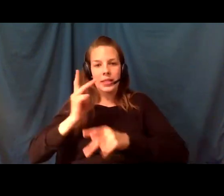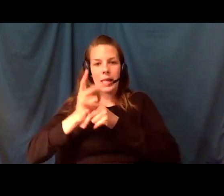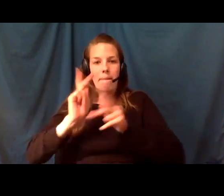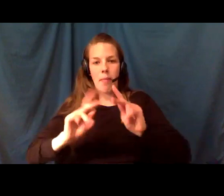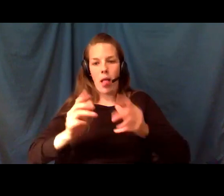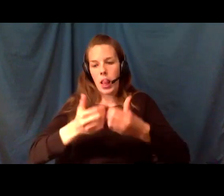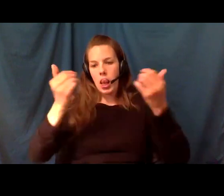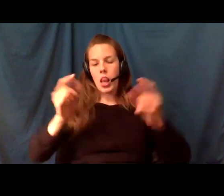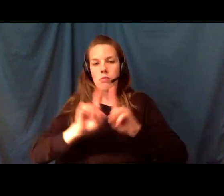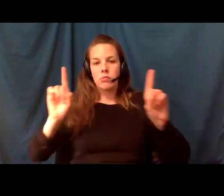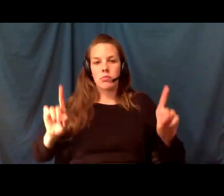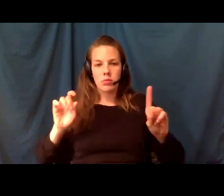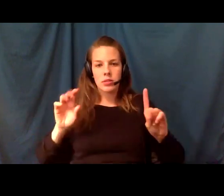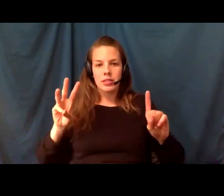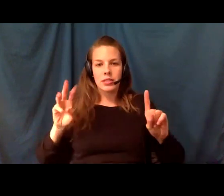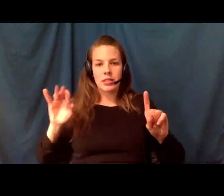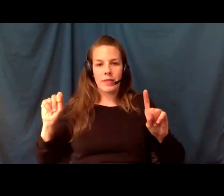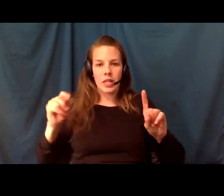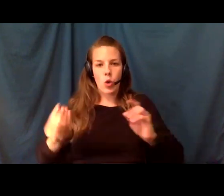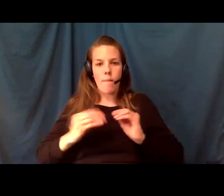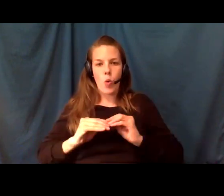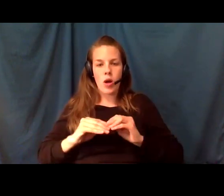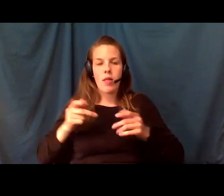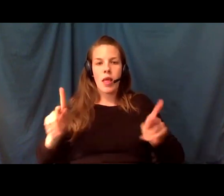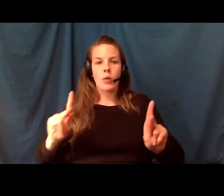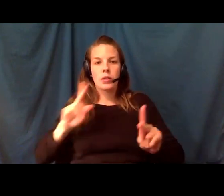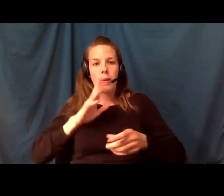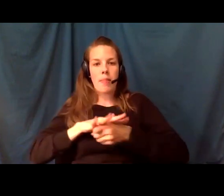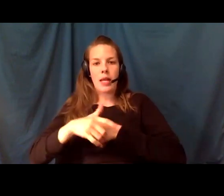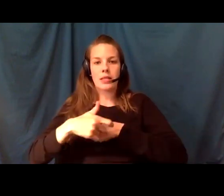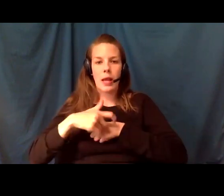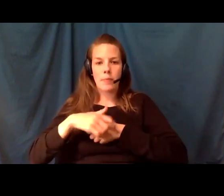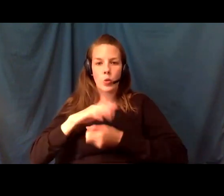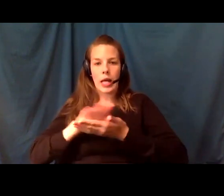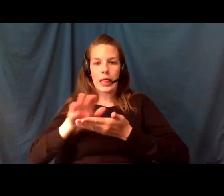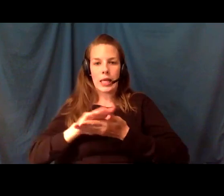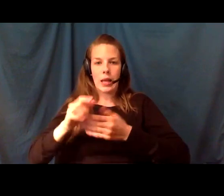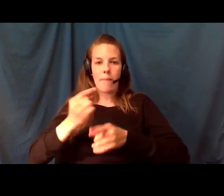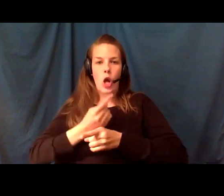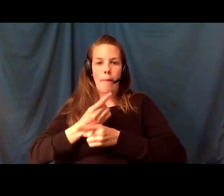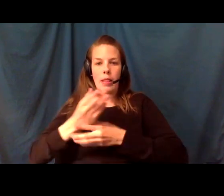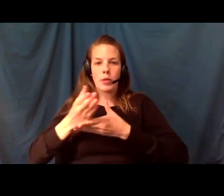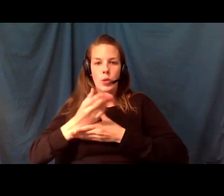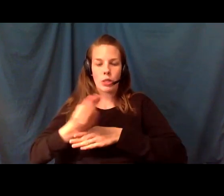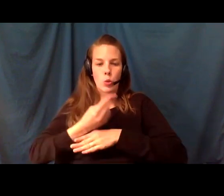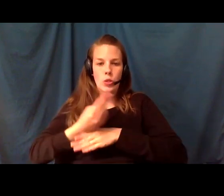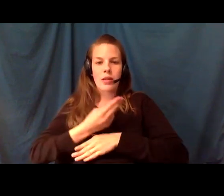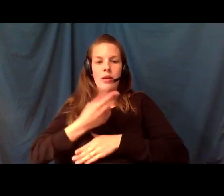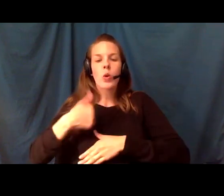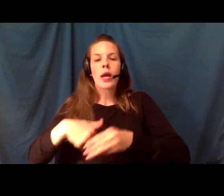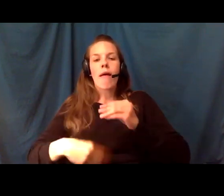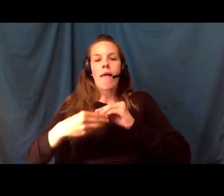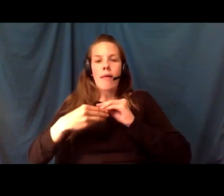apart 6 feet or greater, and would also allow us plenty of time to clean the machines properly in between use. We added additional